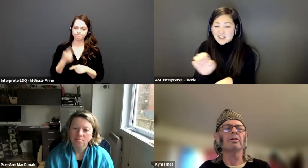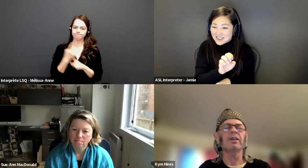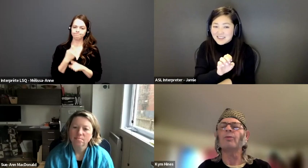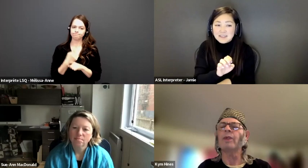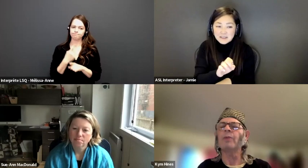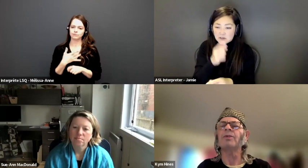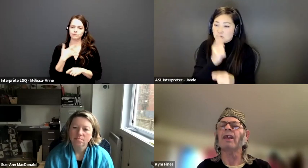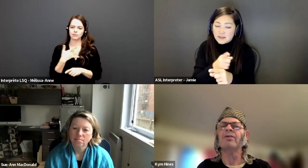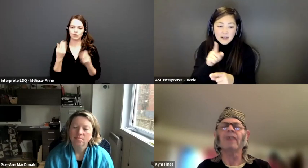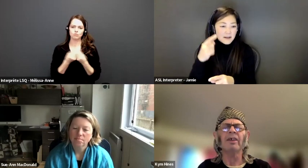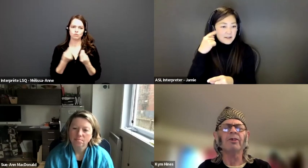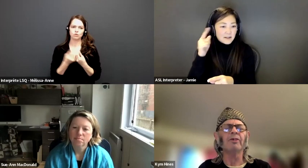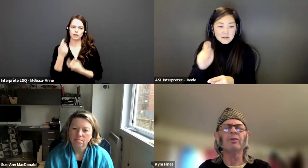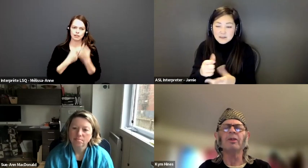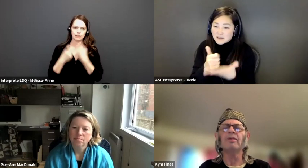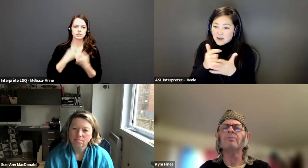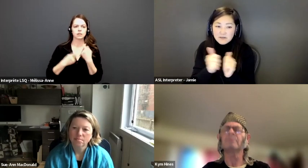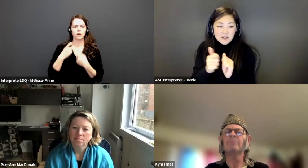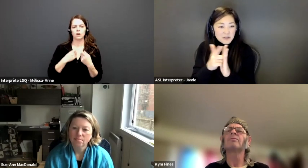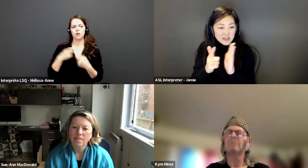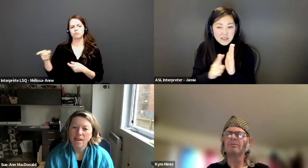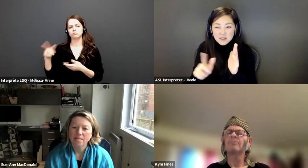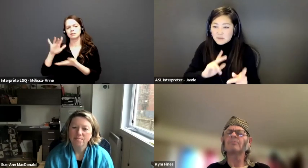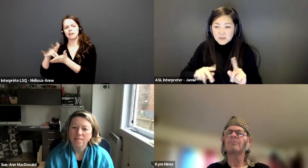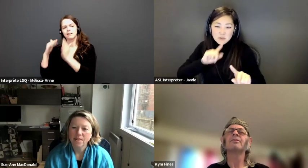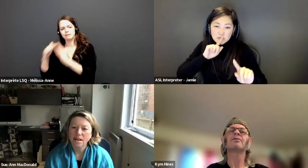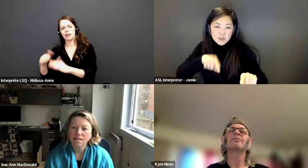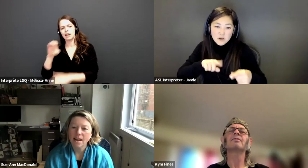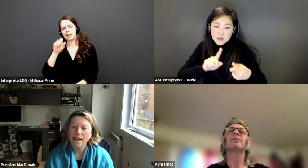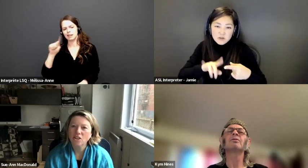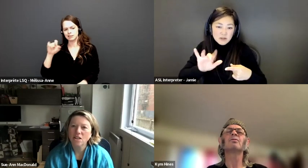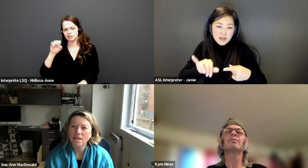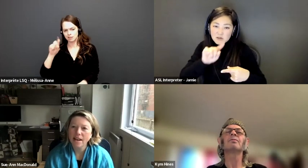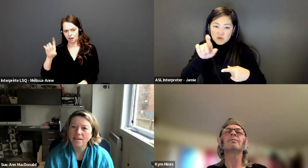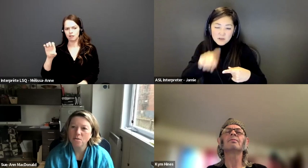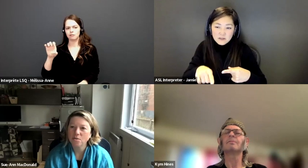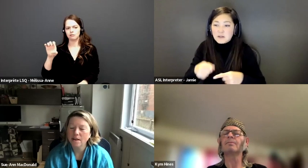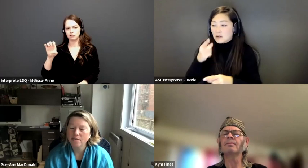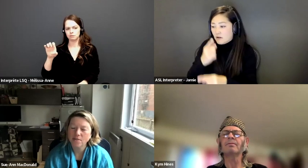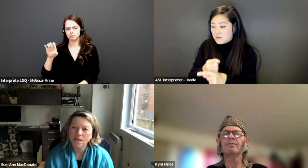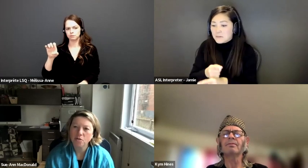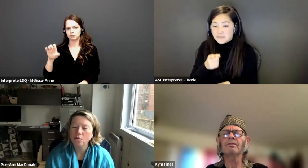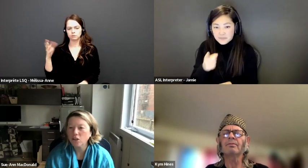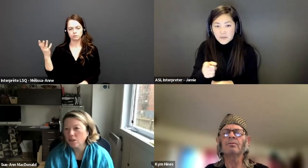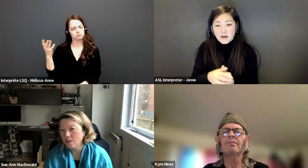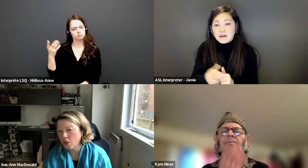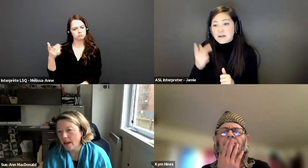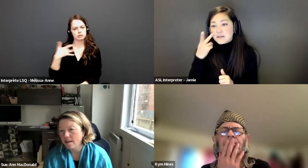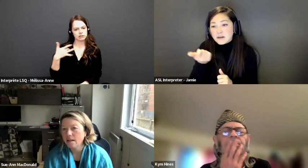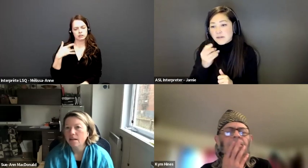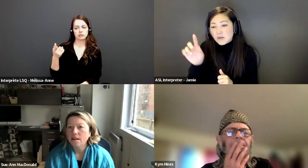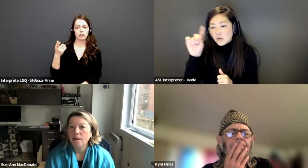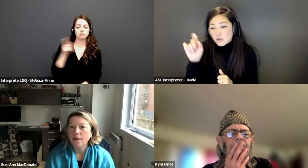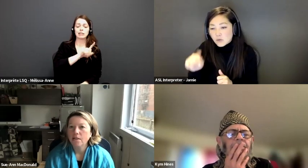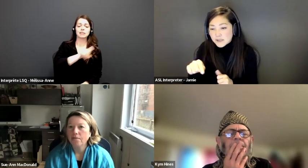from legal people to answer that, if you know what I mean. Yeah, exactly. And actually, on that note, I see a few questions in the